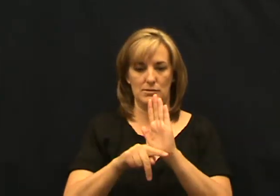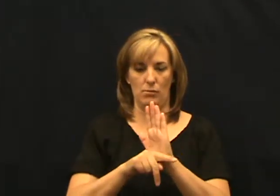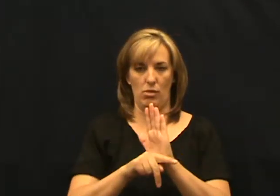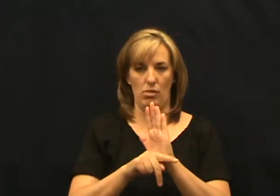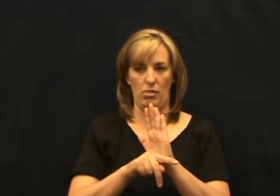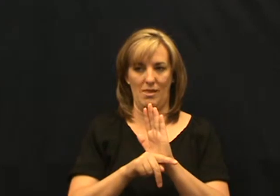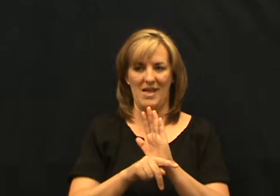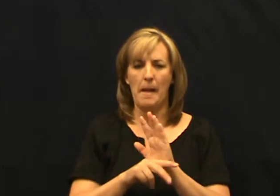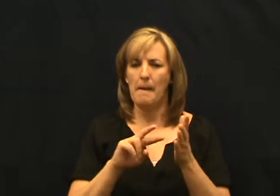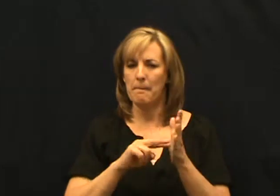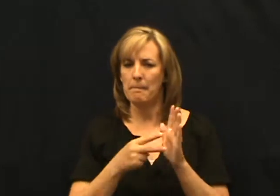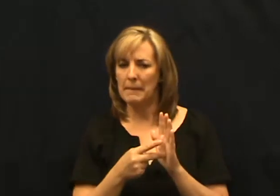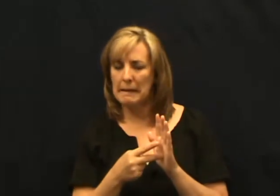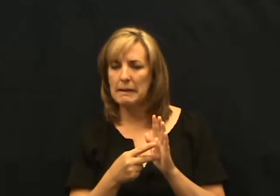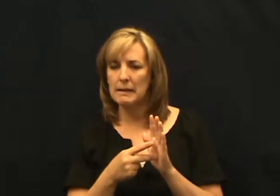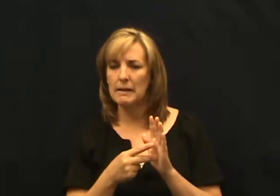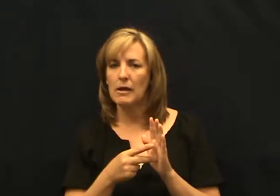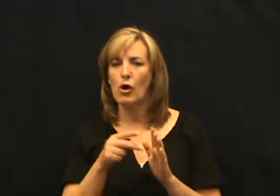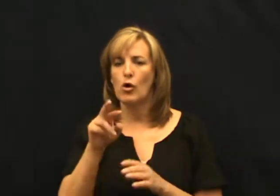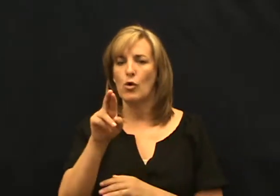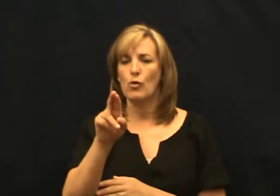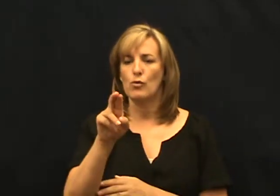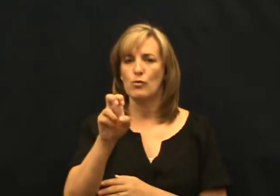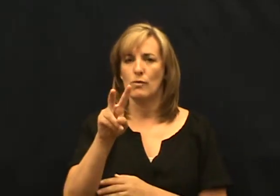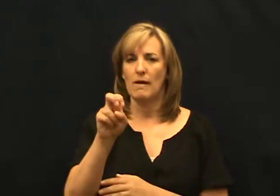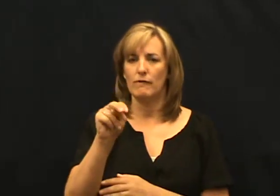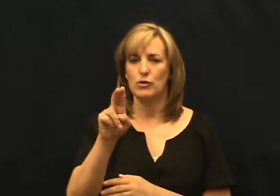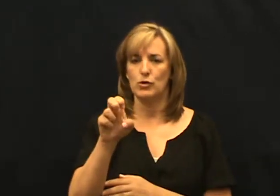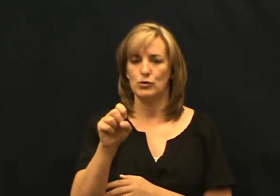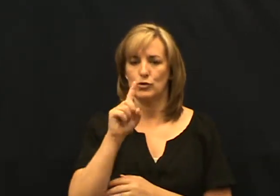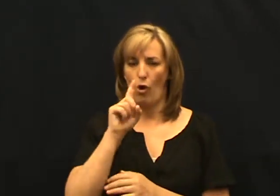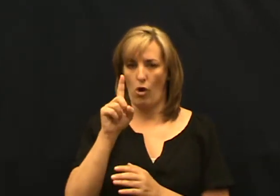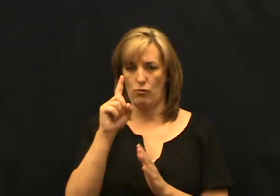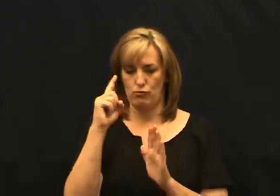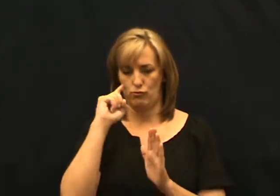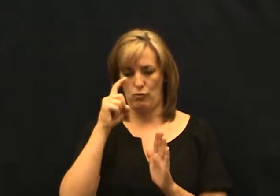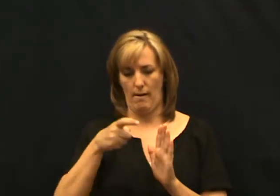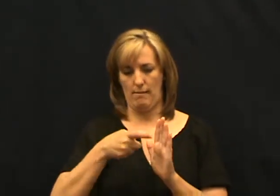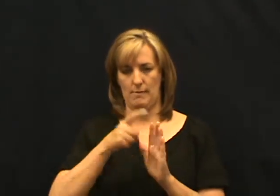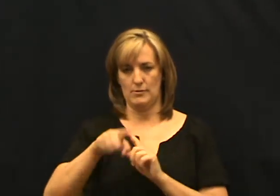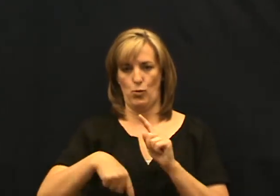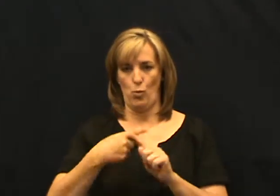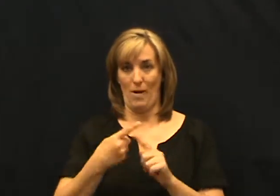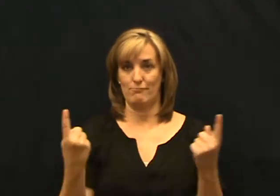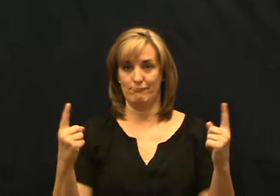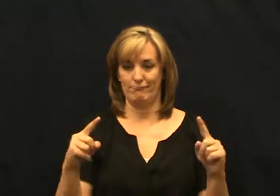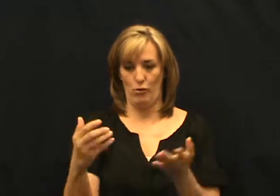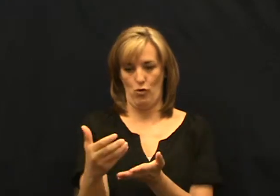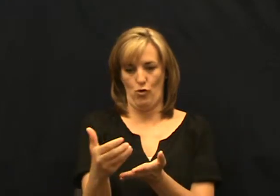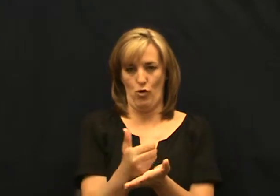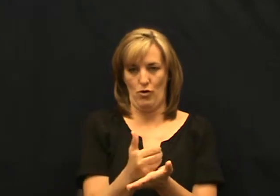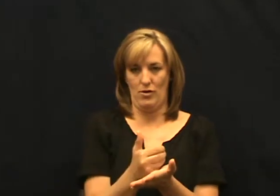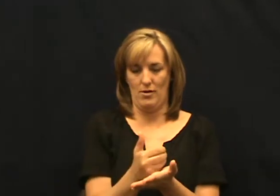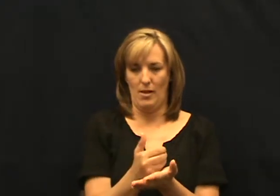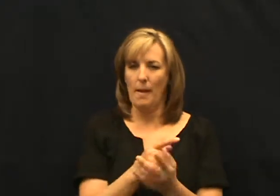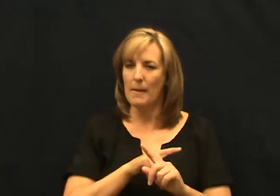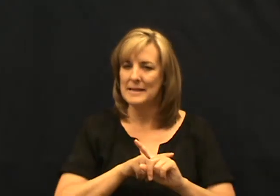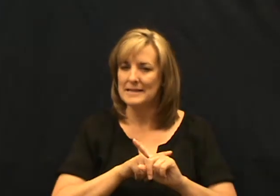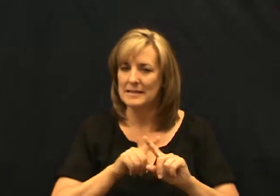they are earned. Now think about it. If you think about the difference between actually earning the revenue and receiving cash,